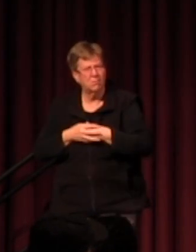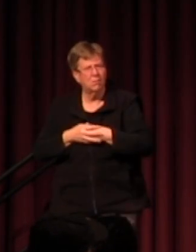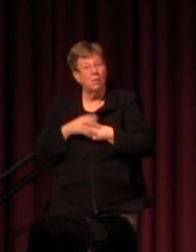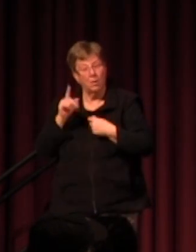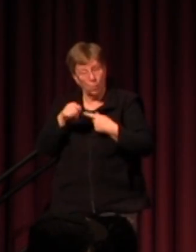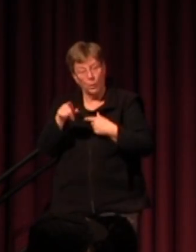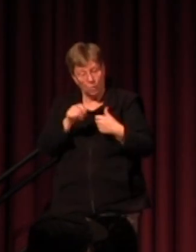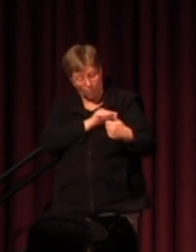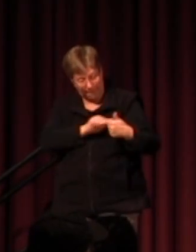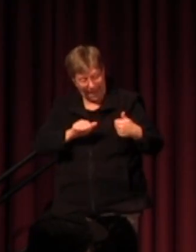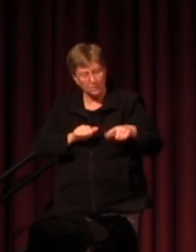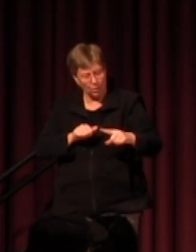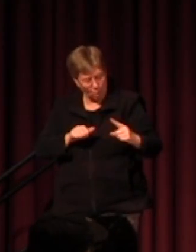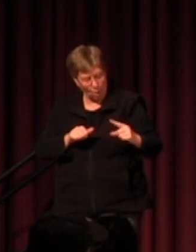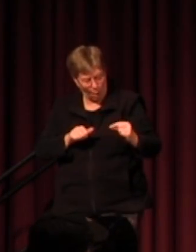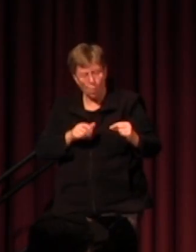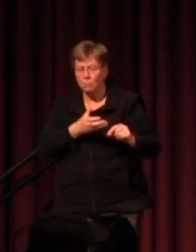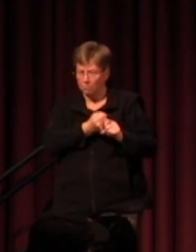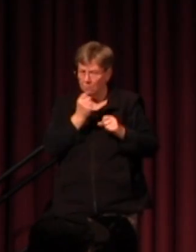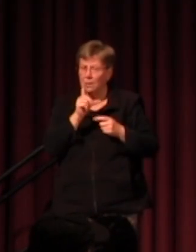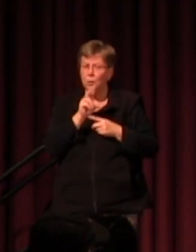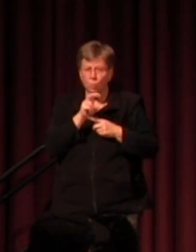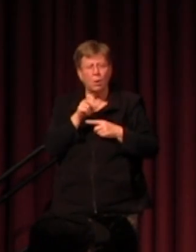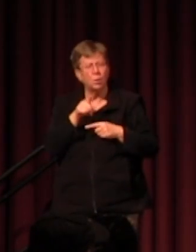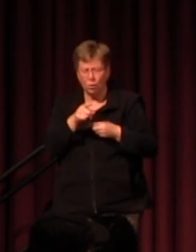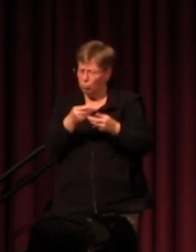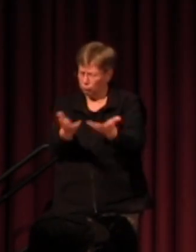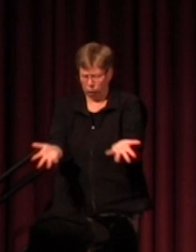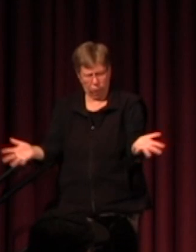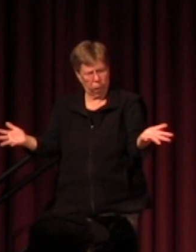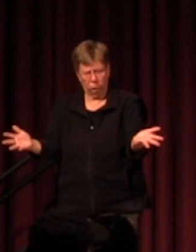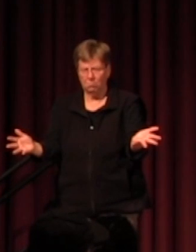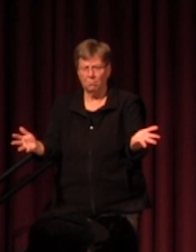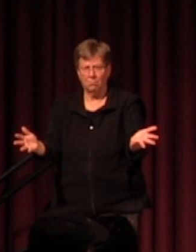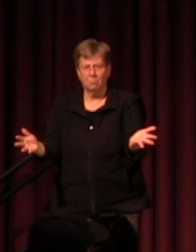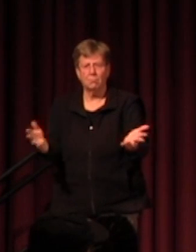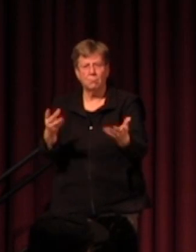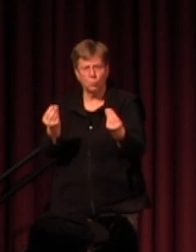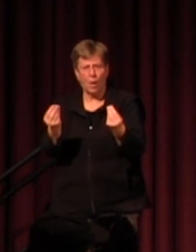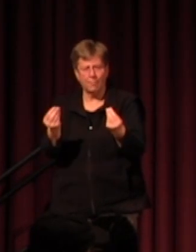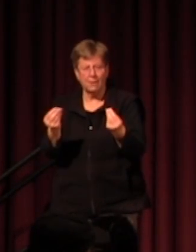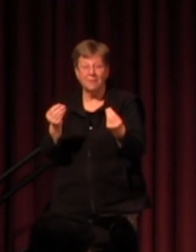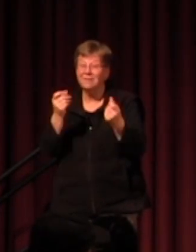When you pass go, you can collect $200. You can buy whatever property that you want that's left to buy.